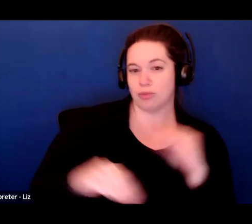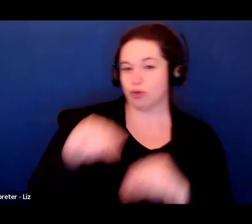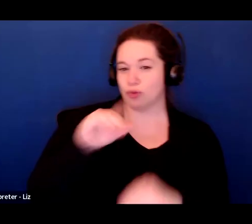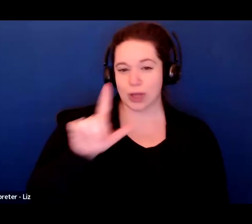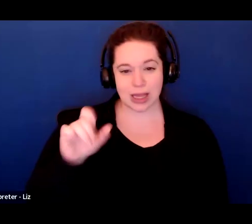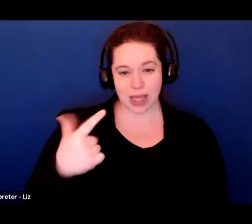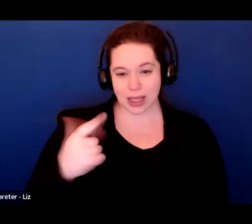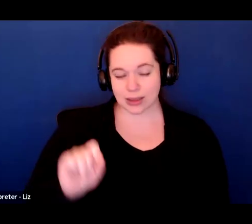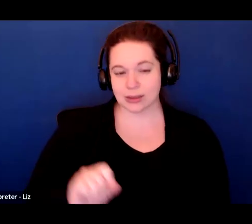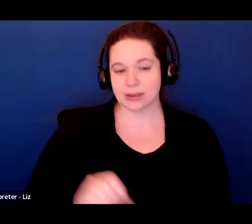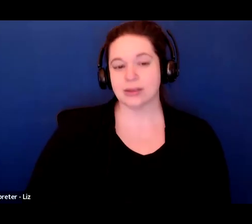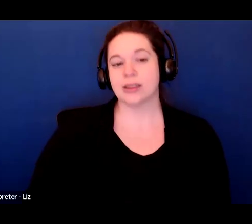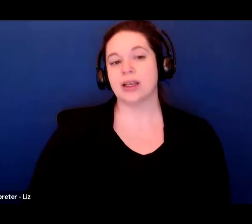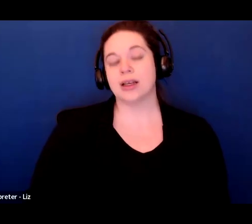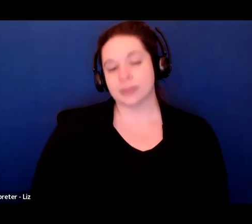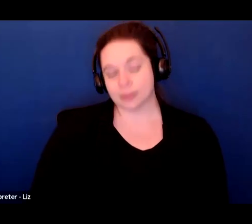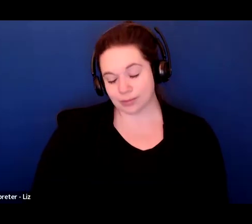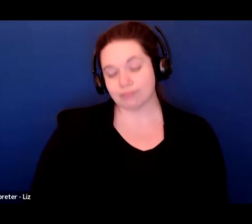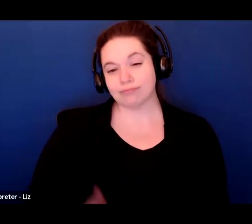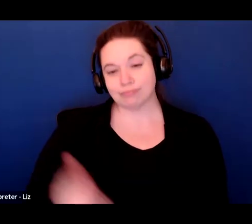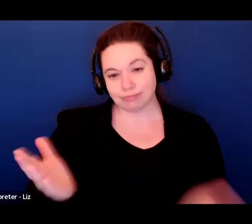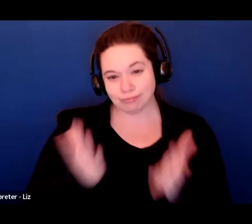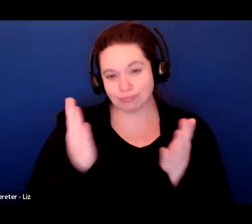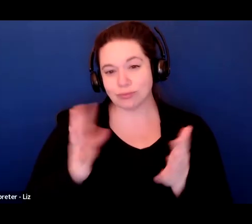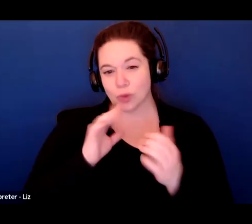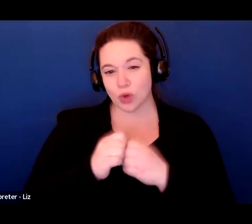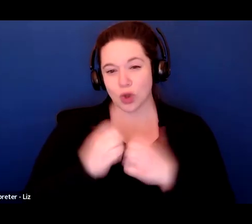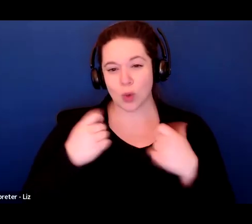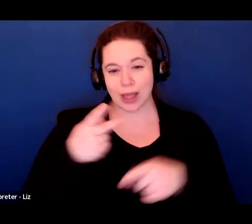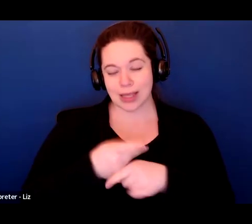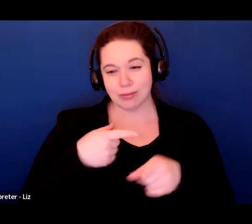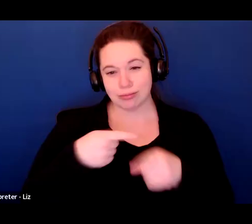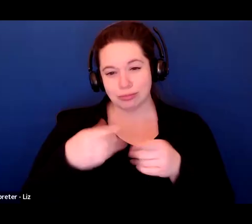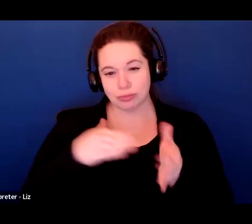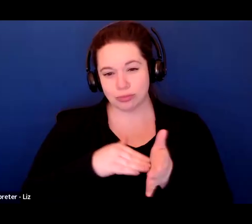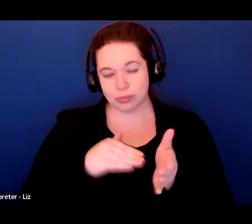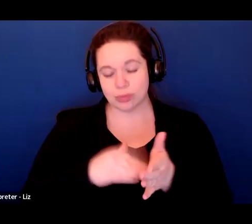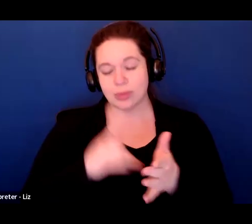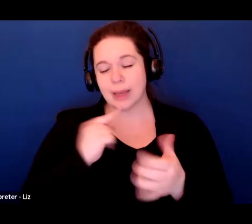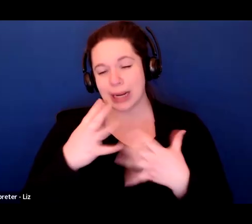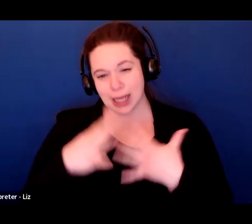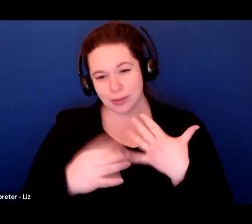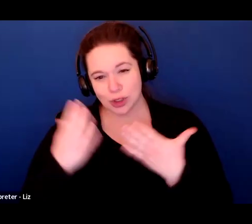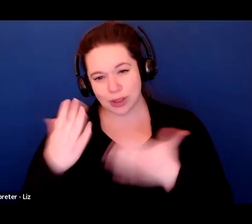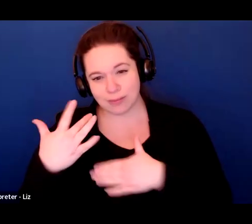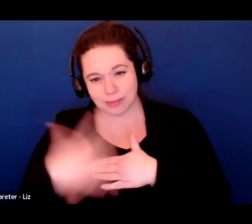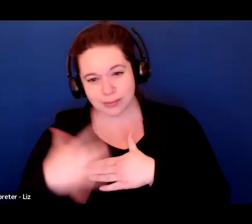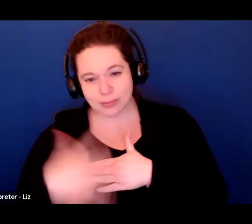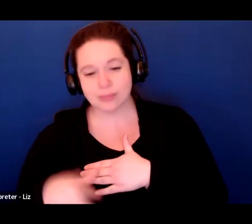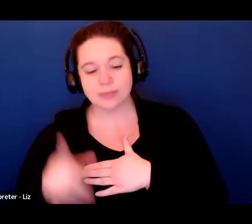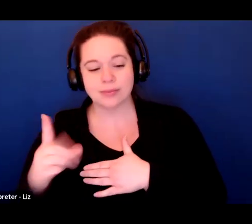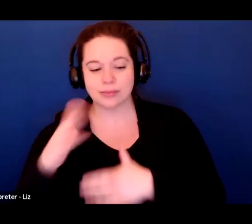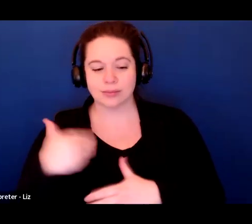legs. So talk to your healthcare professional. There's a lot of options out there, and they will have